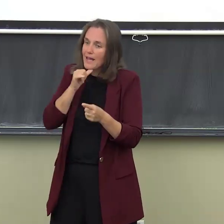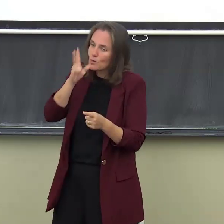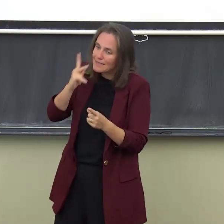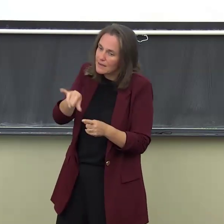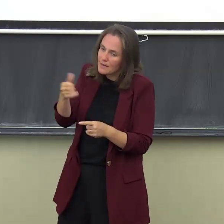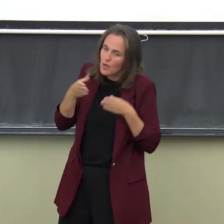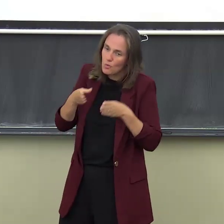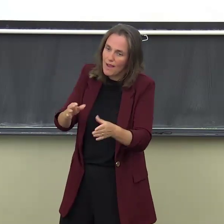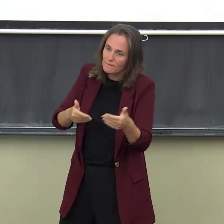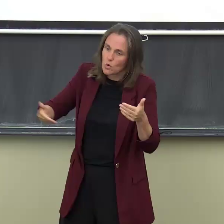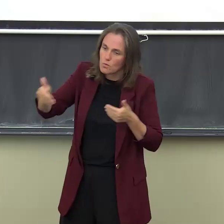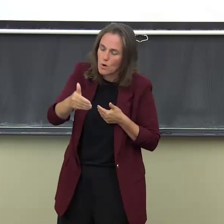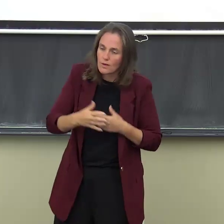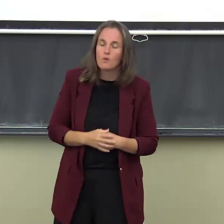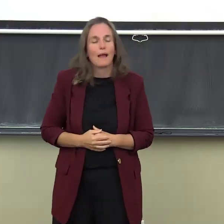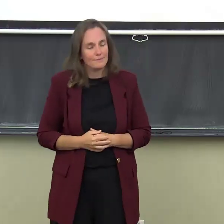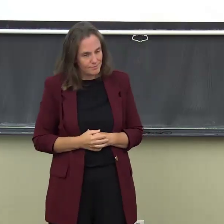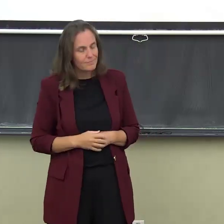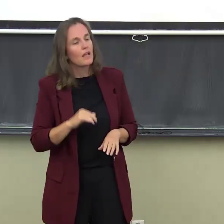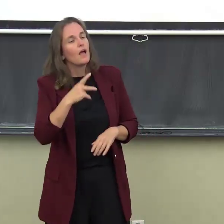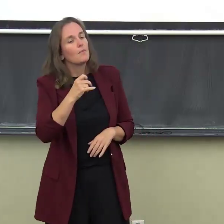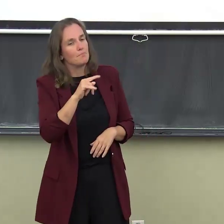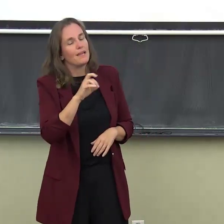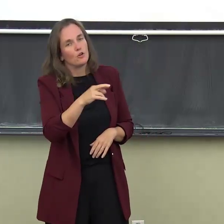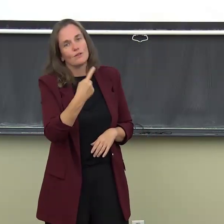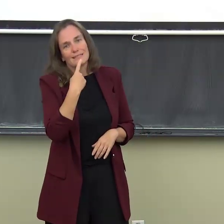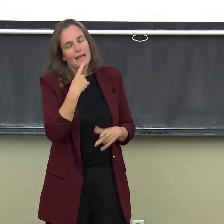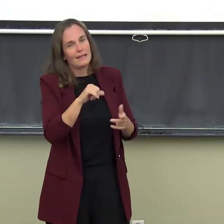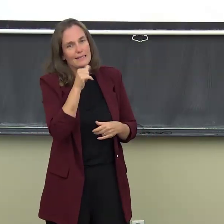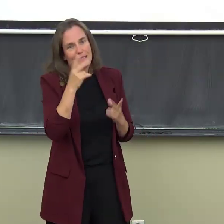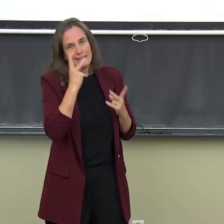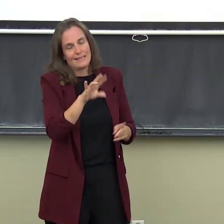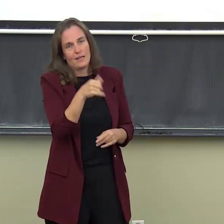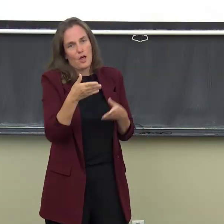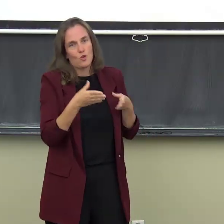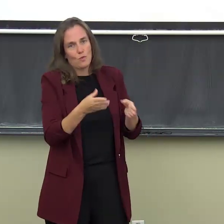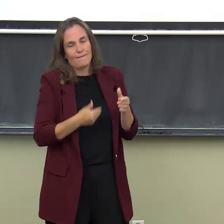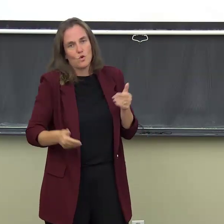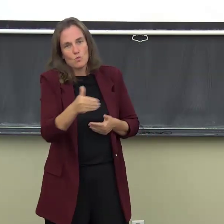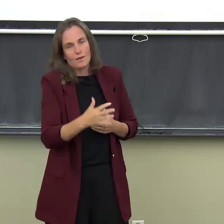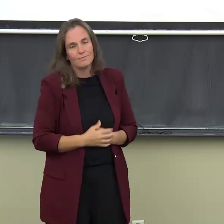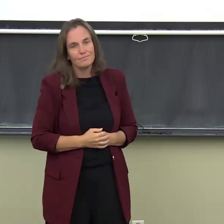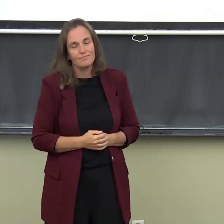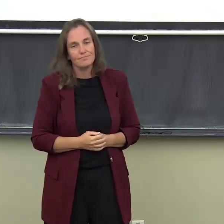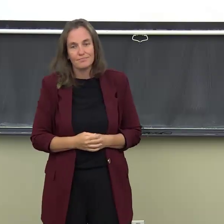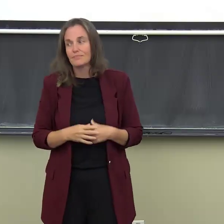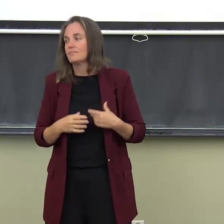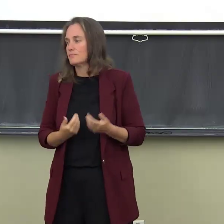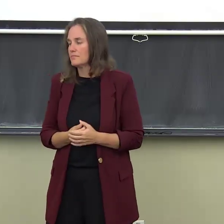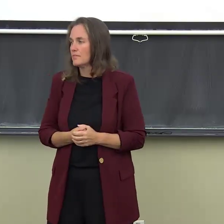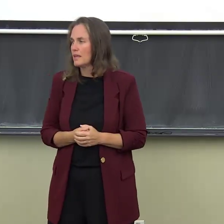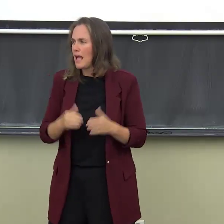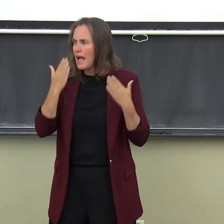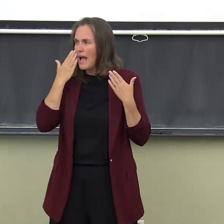right. I mean, Peter just said he didn't see any room for, yeah, I mean, the web became the web, right? Yeah. I don't